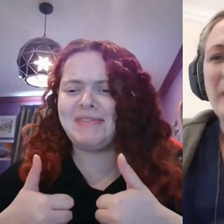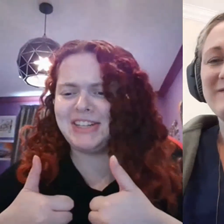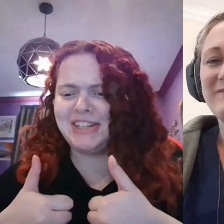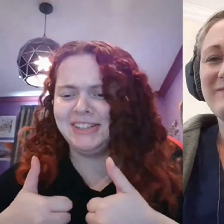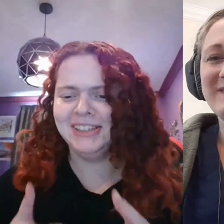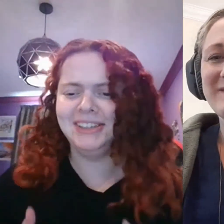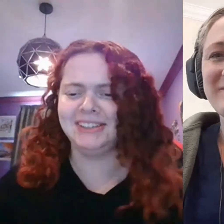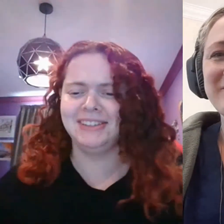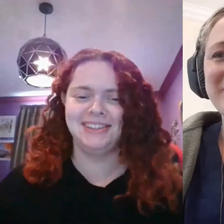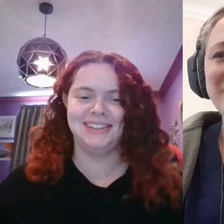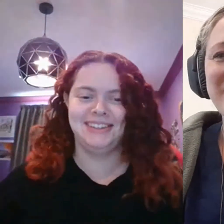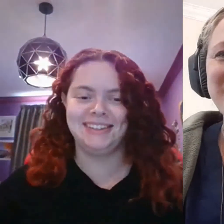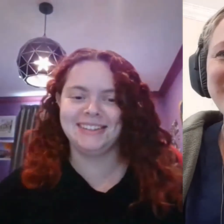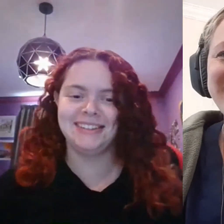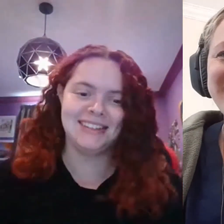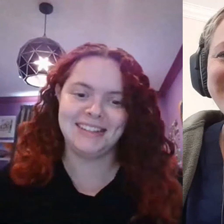I'm a professional.